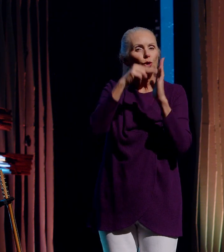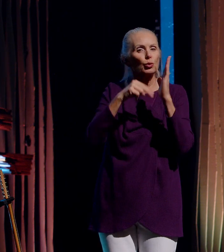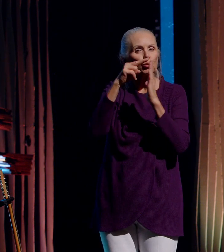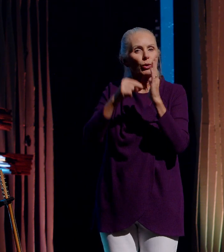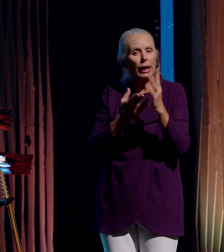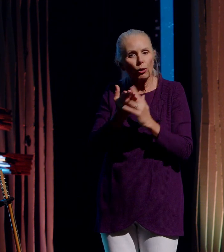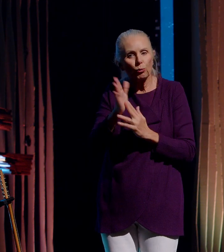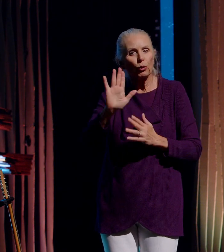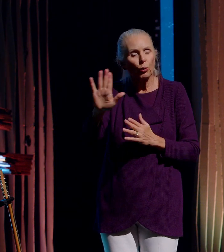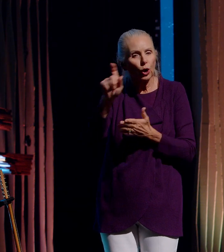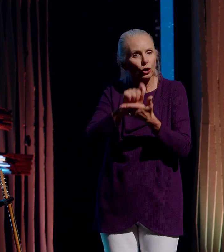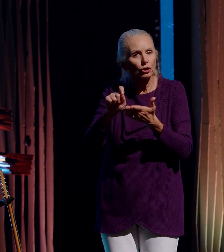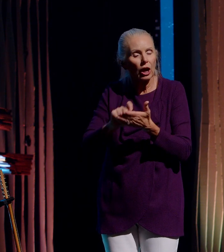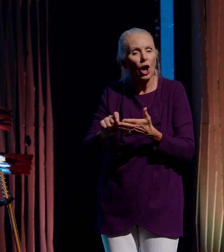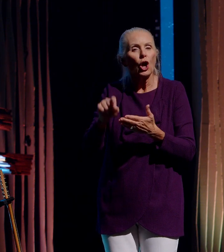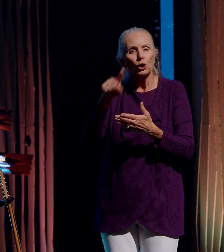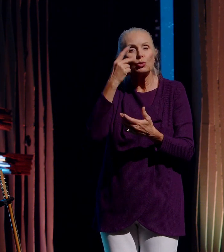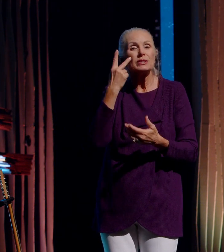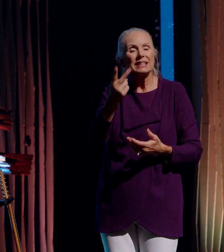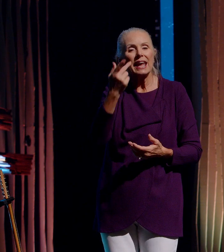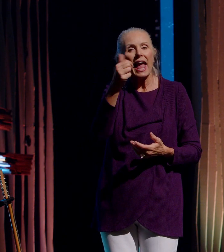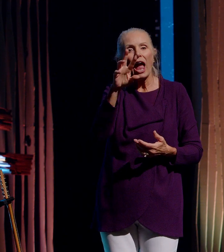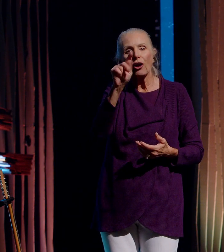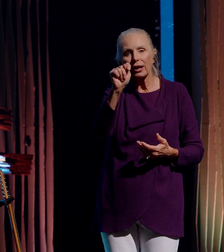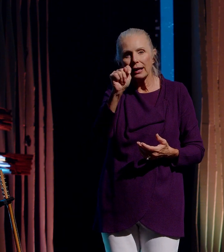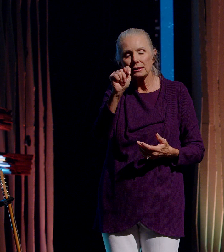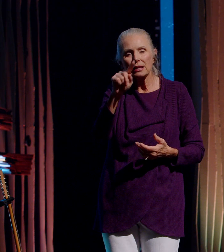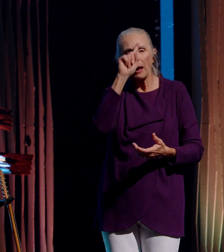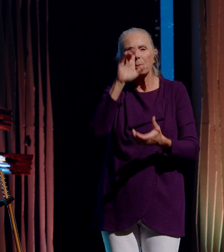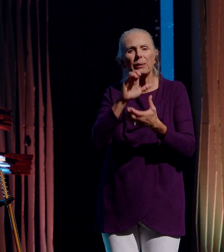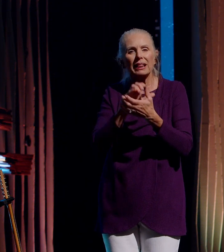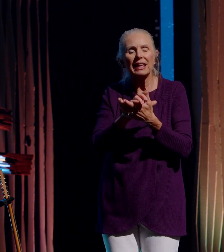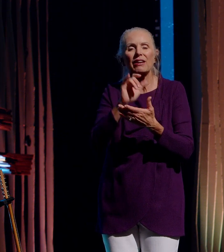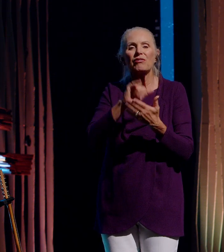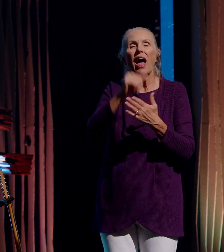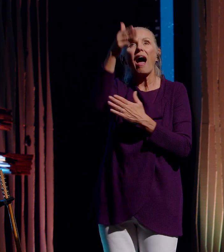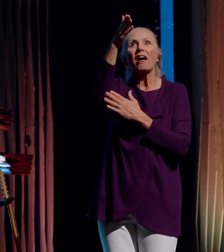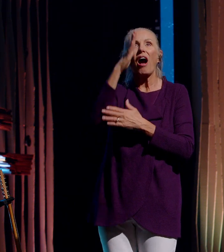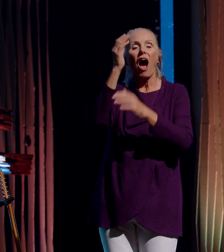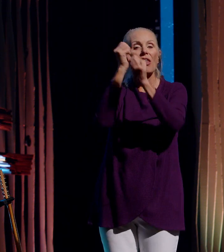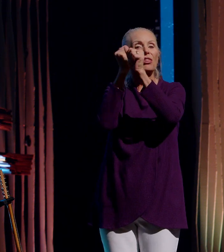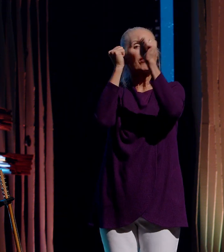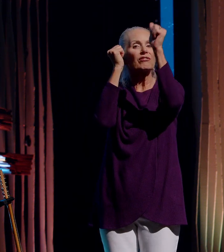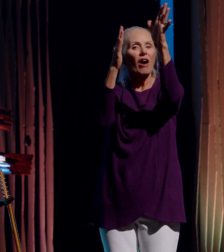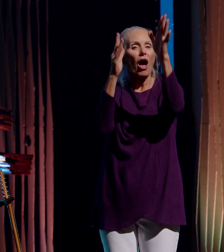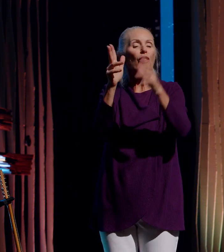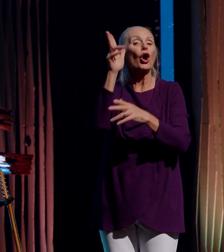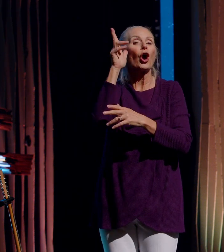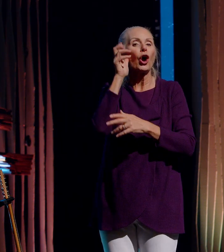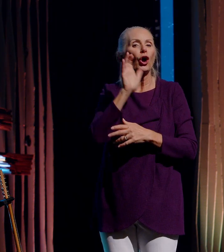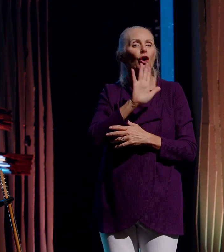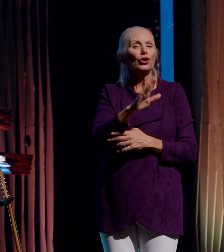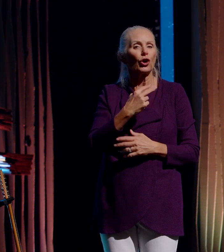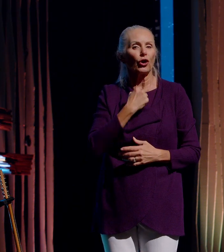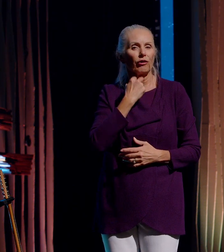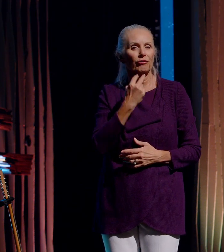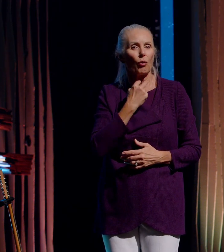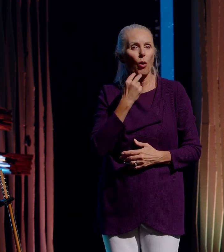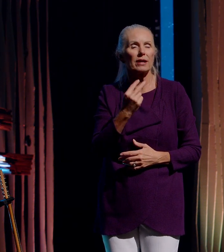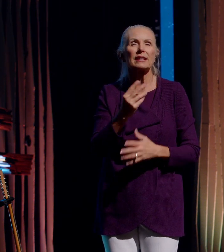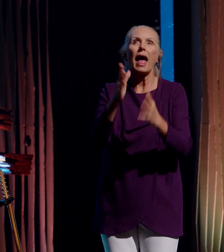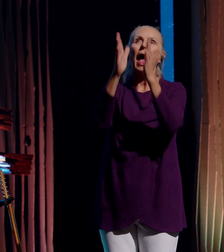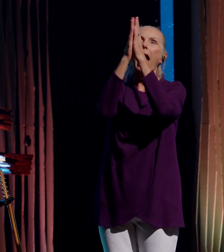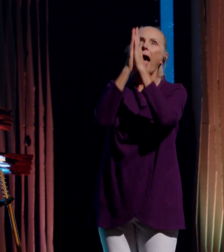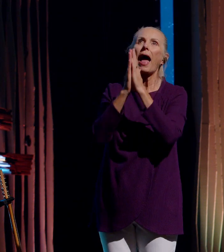see that Harriet believed that God, her father, heard her voice and her pleas for mercy,